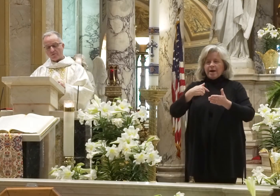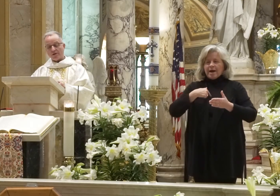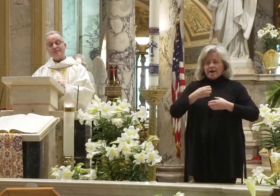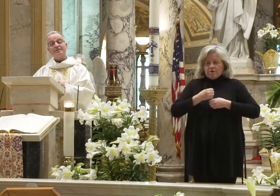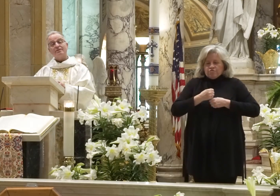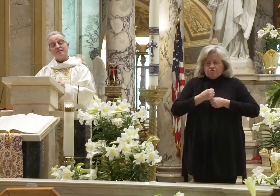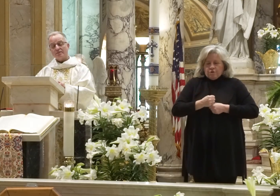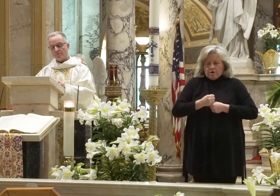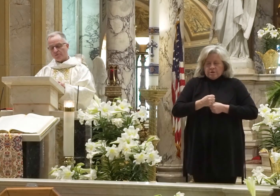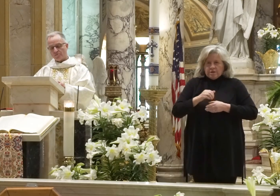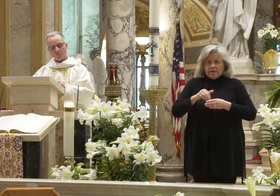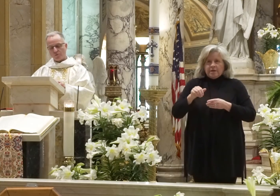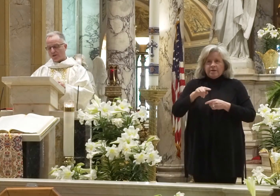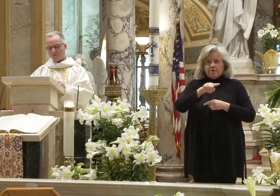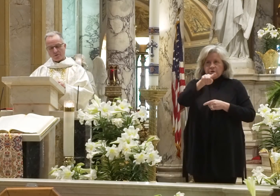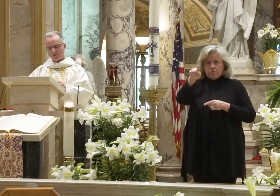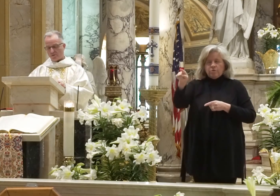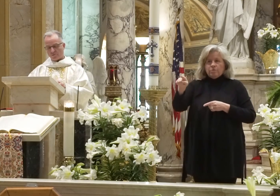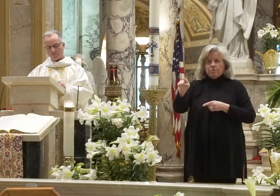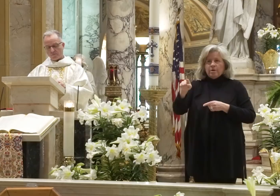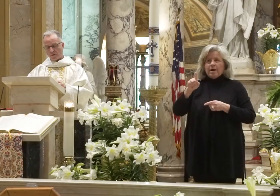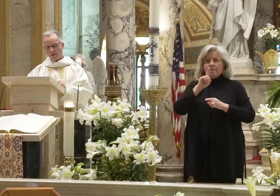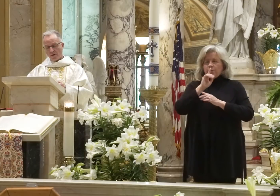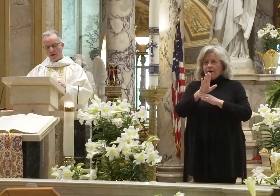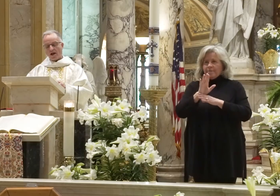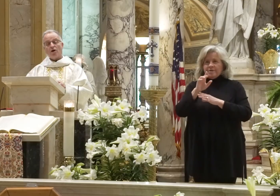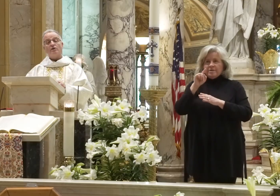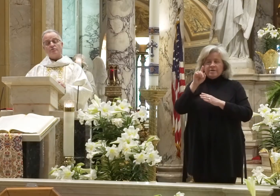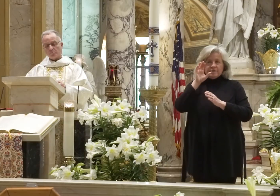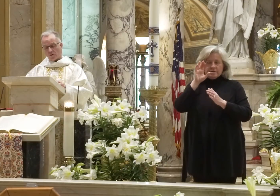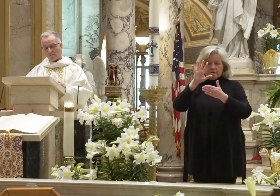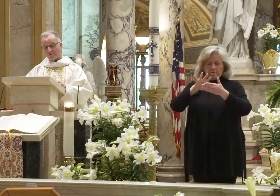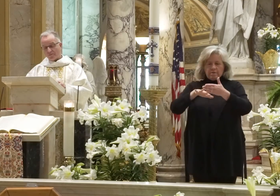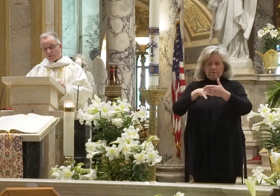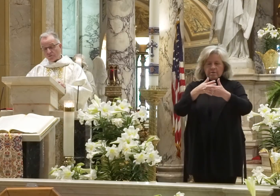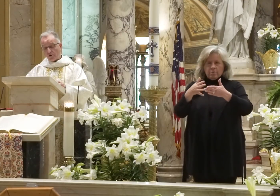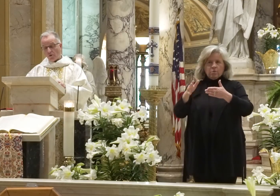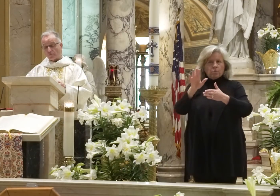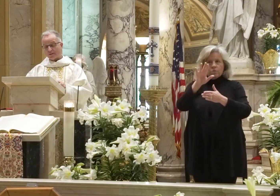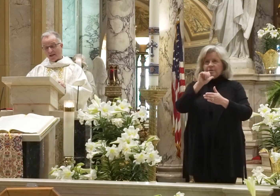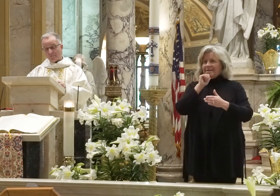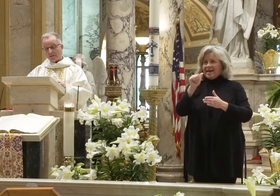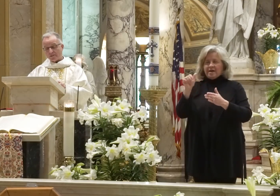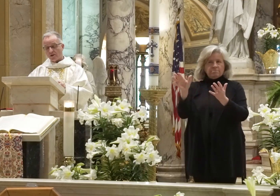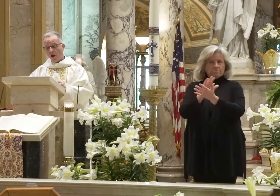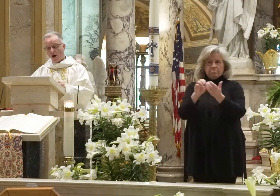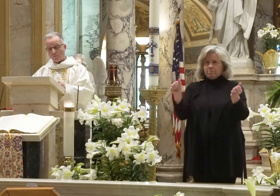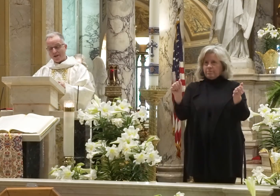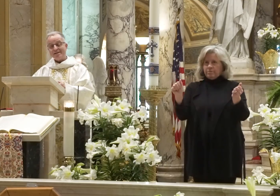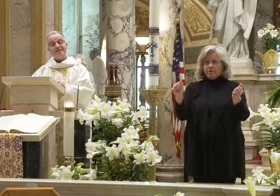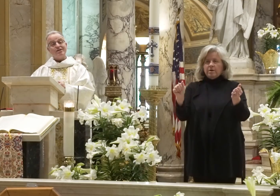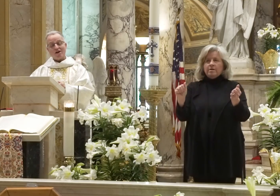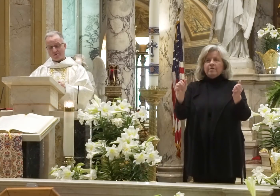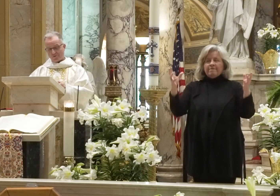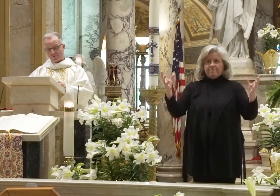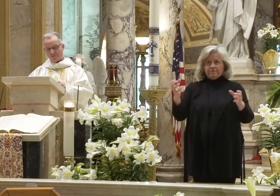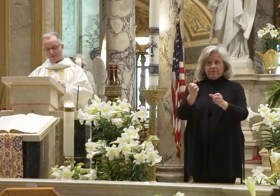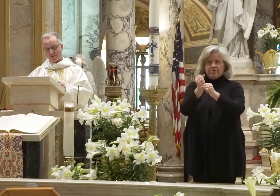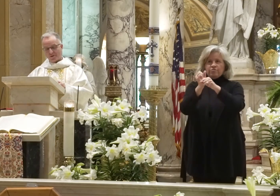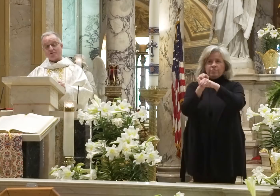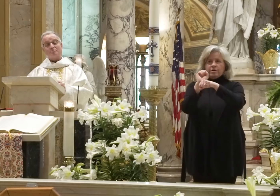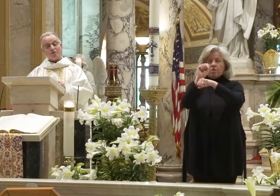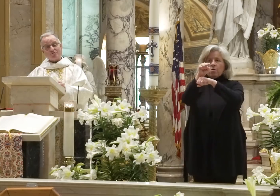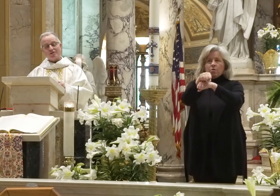that will venerate this image will not perish. I also promise victory over its enemies already here on